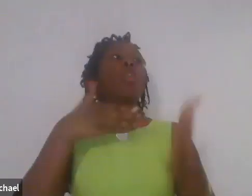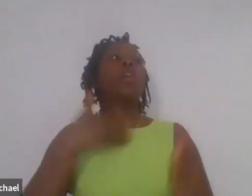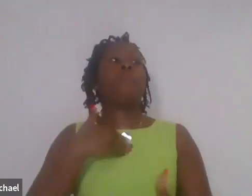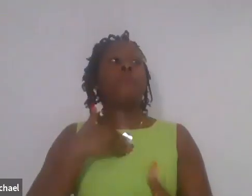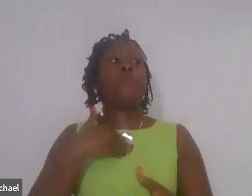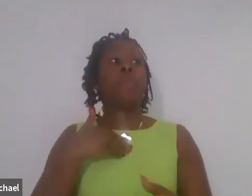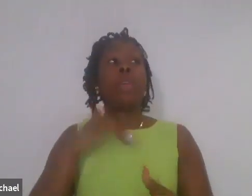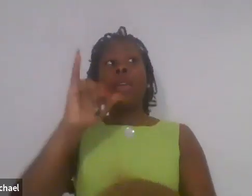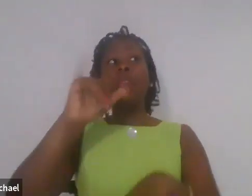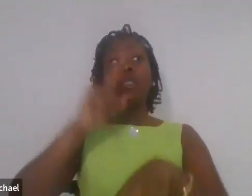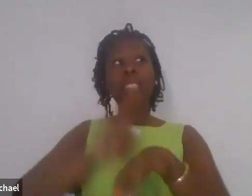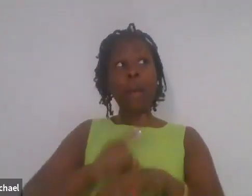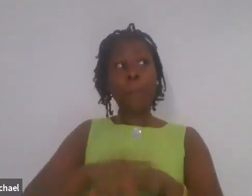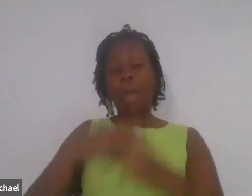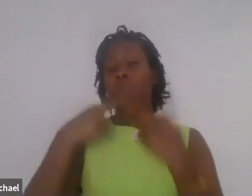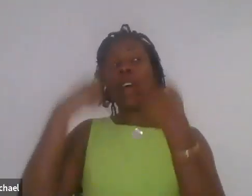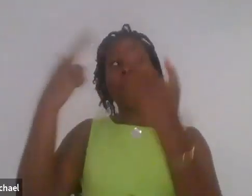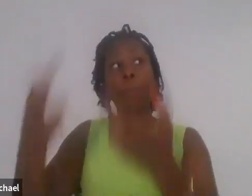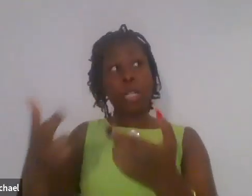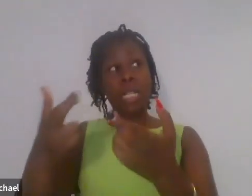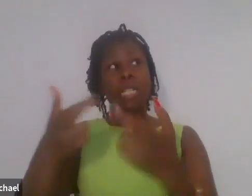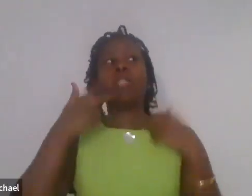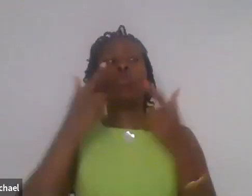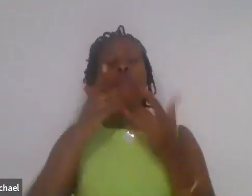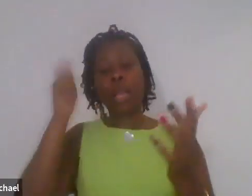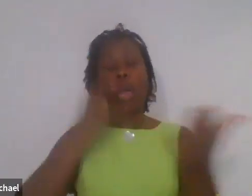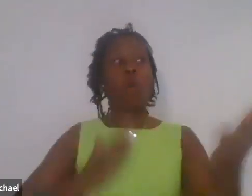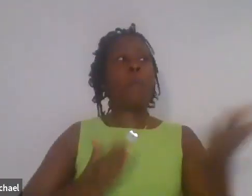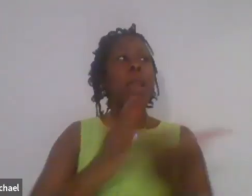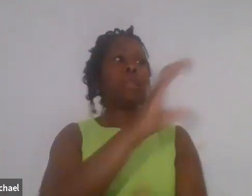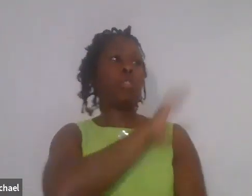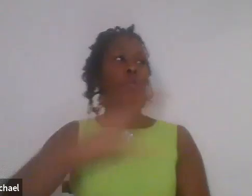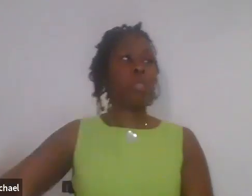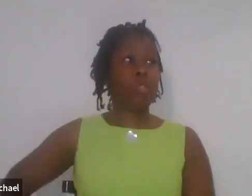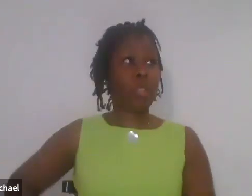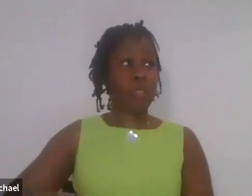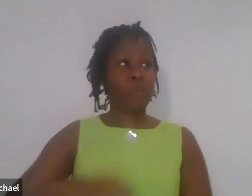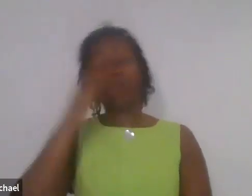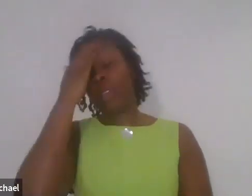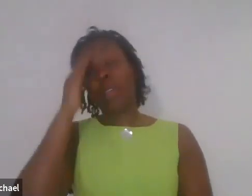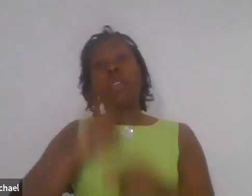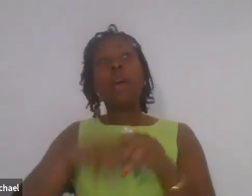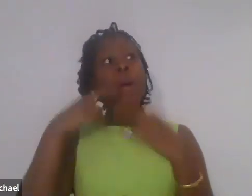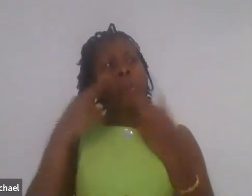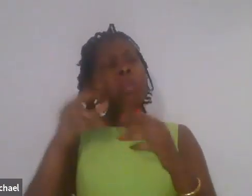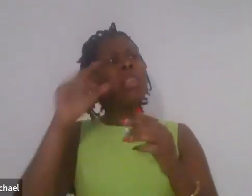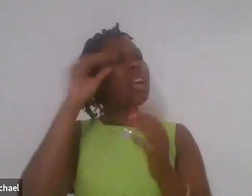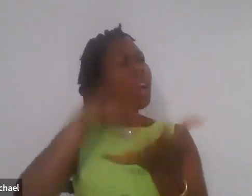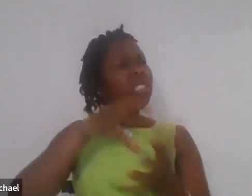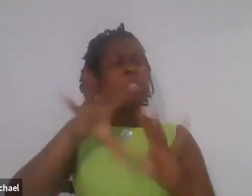that's barred me from taking the position. So I reported this to the Human Rights Commission. So